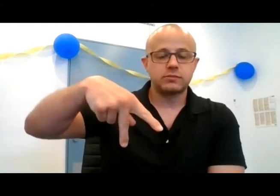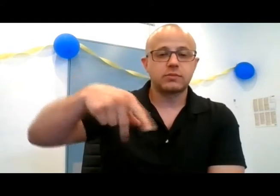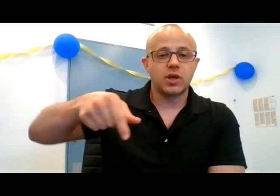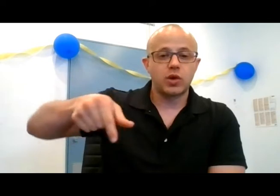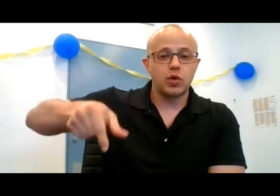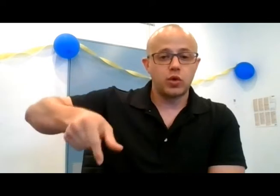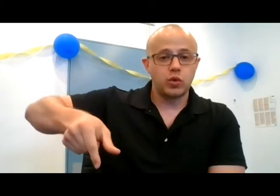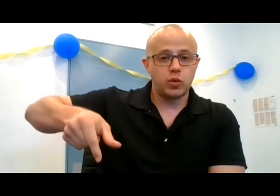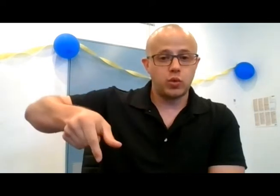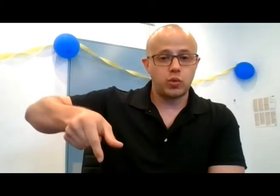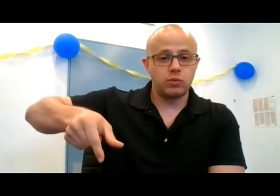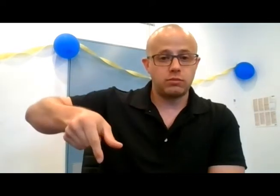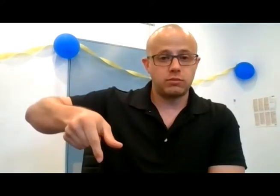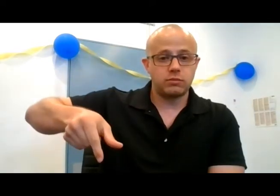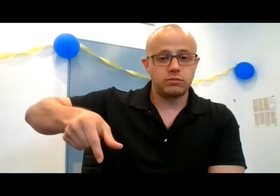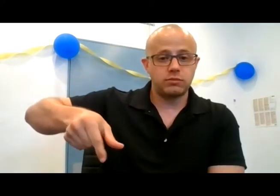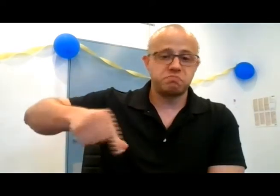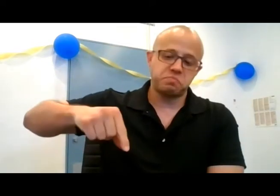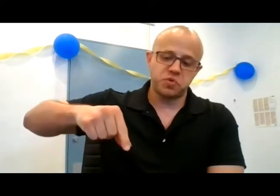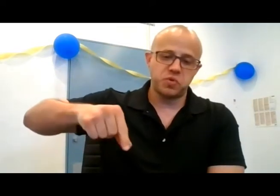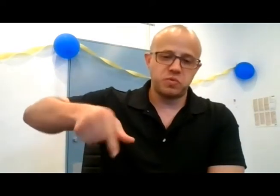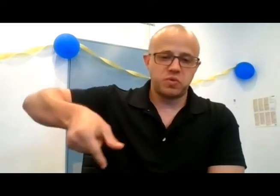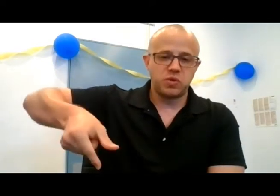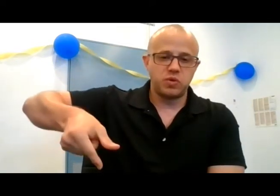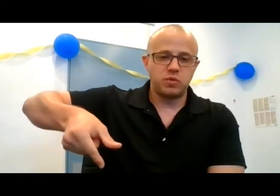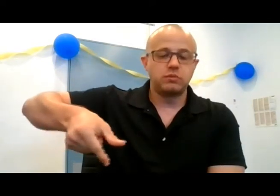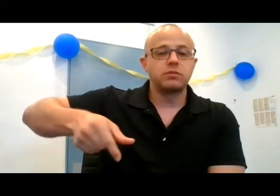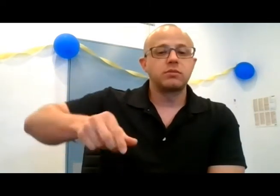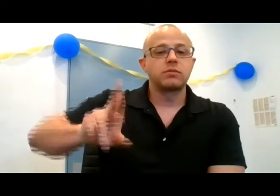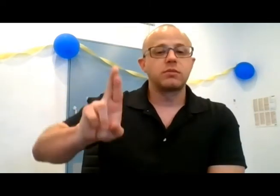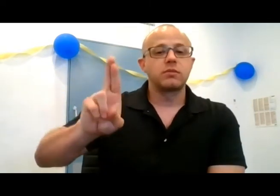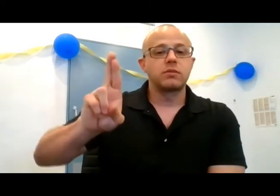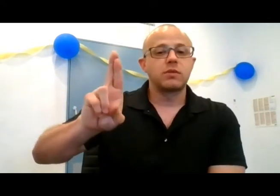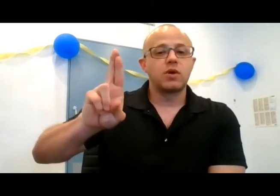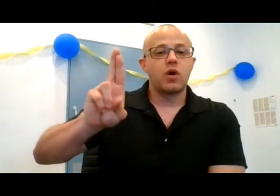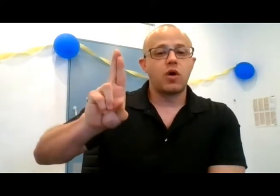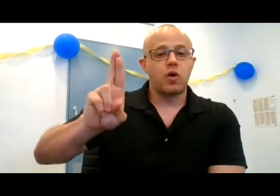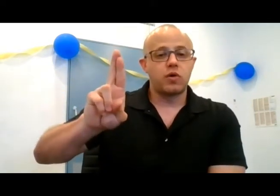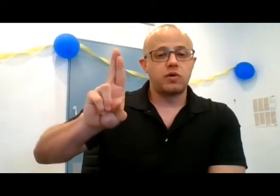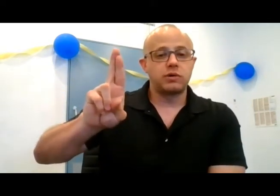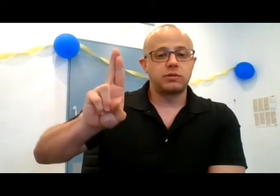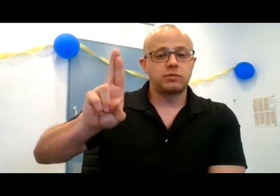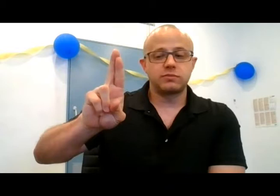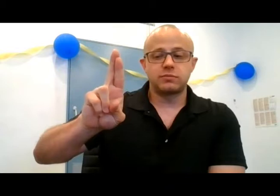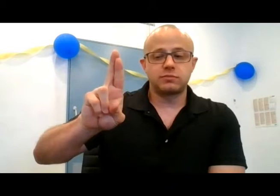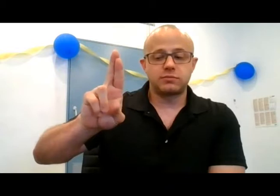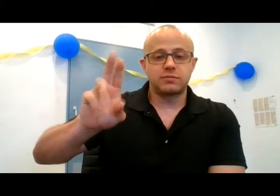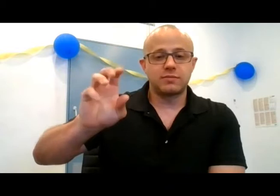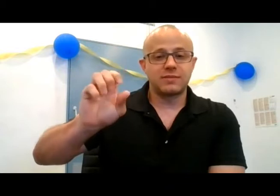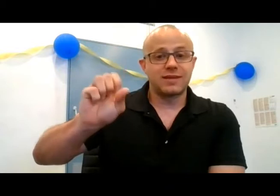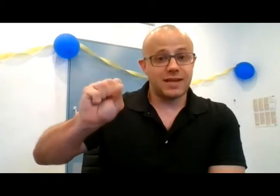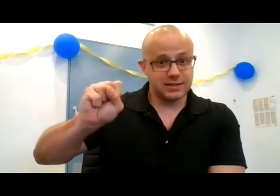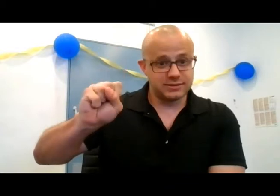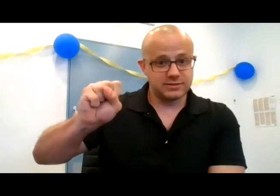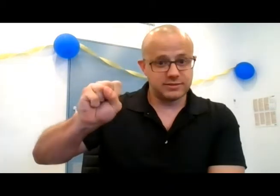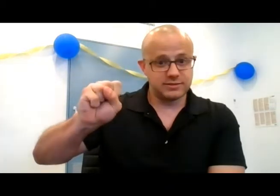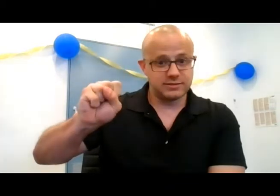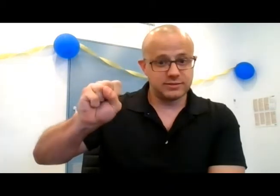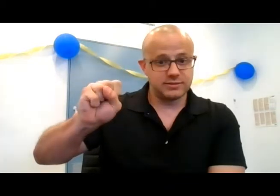P is like a drop down K, Q, doesn't really matter how you shape it or turn